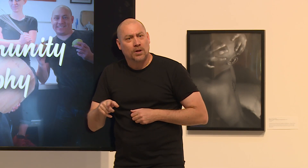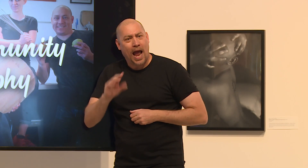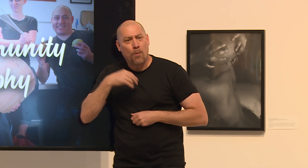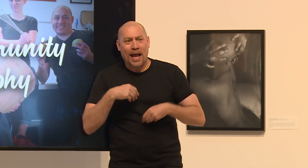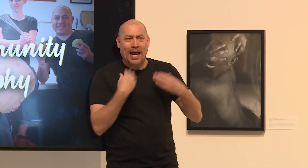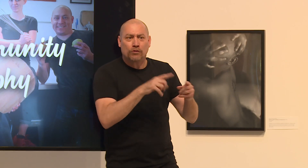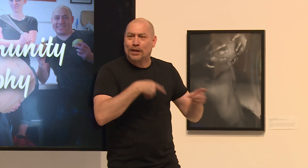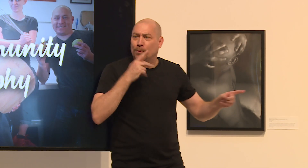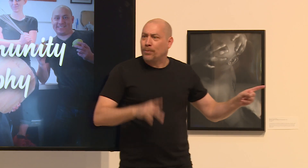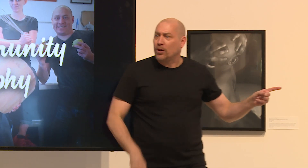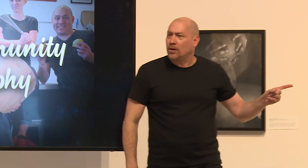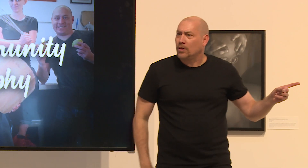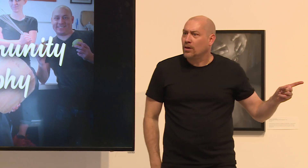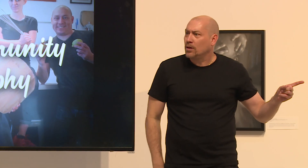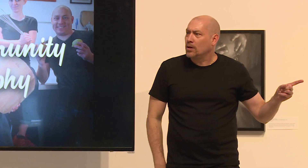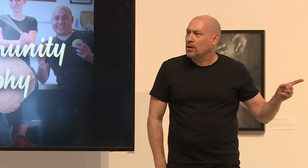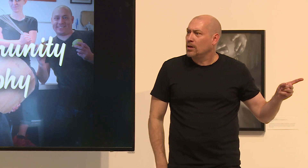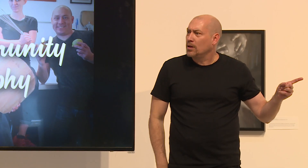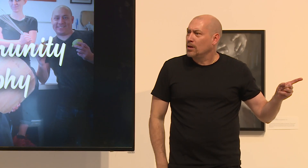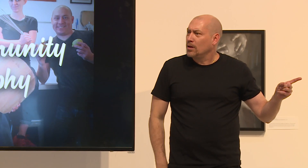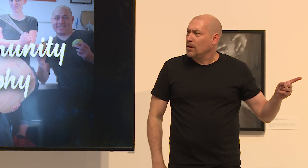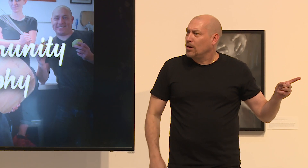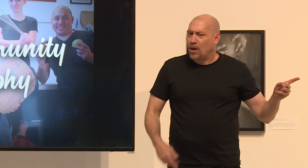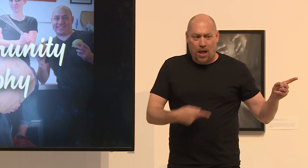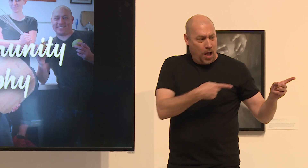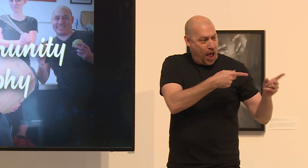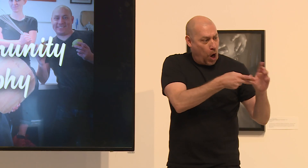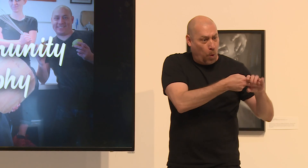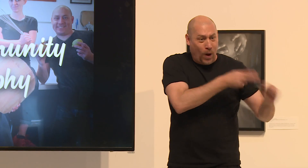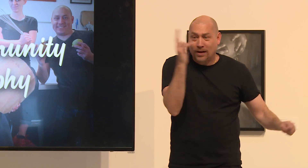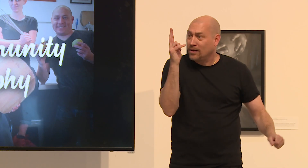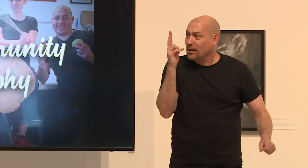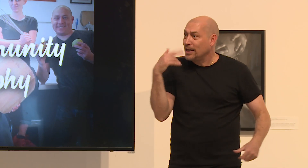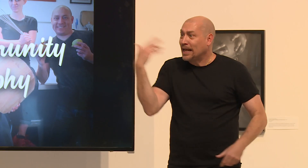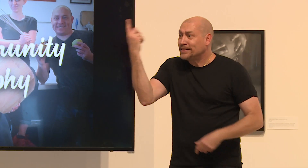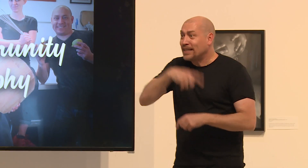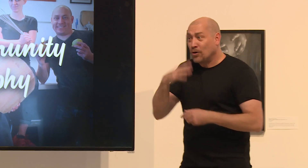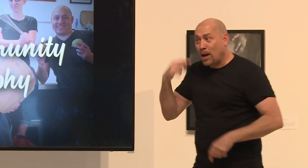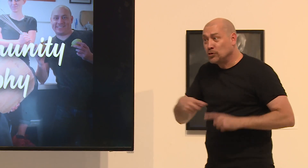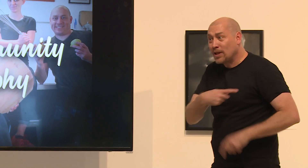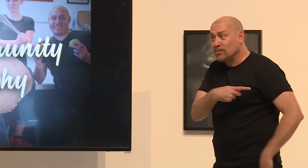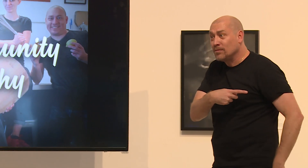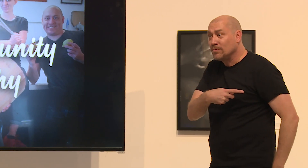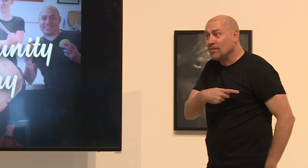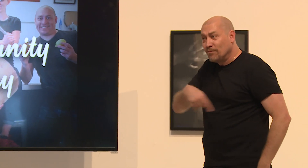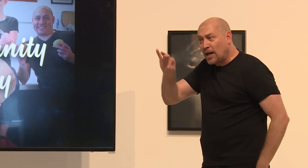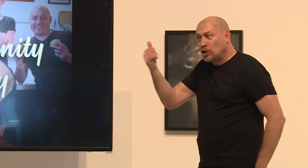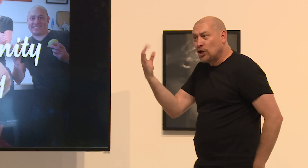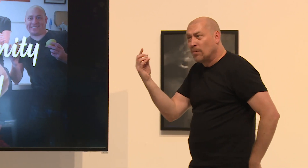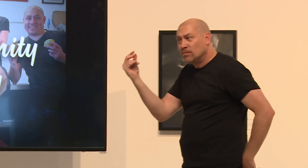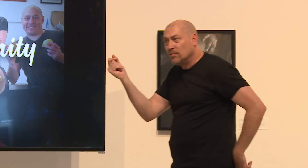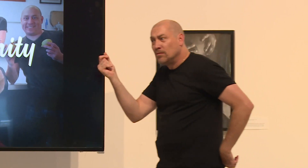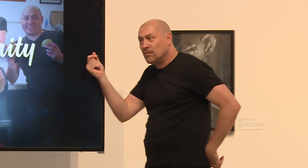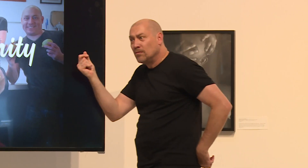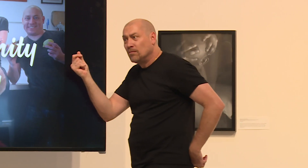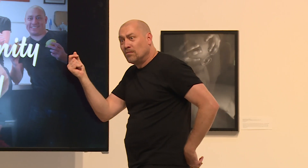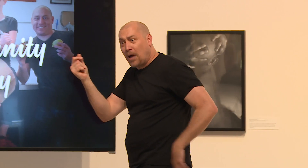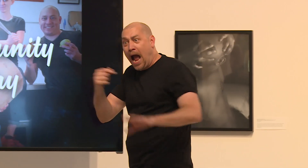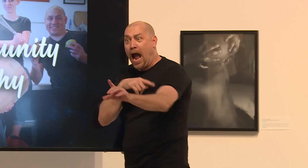But we're thinking about, if we're doing that, what about the deaf people? Where's the jobs for them? They need to